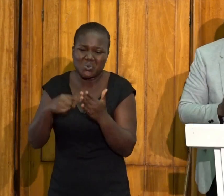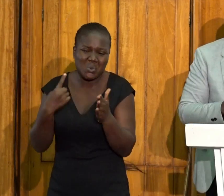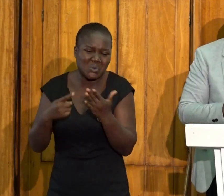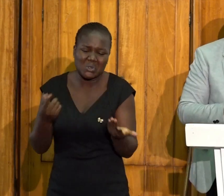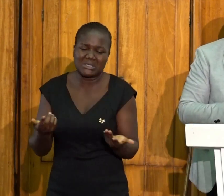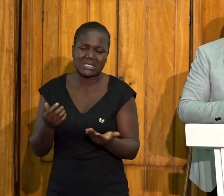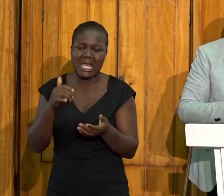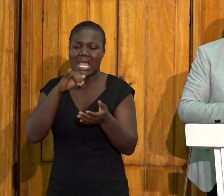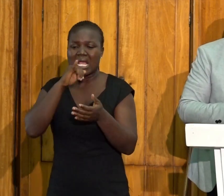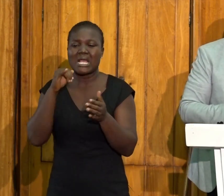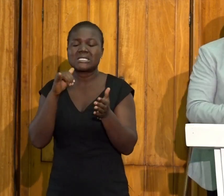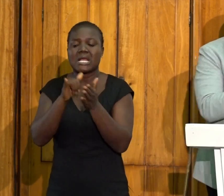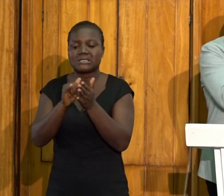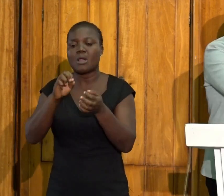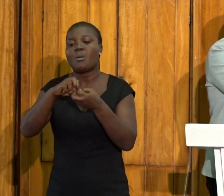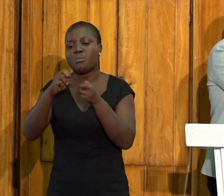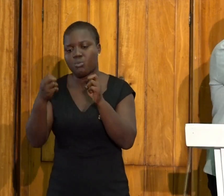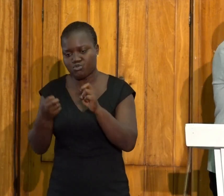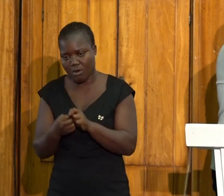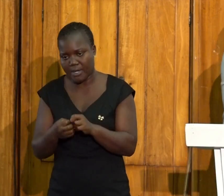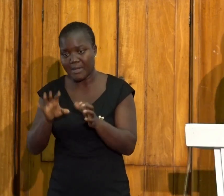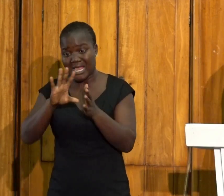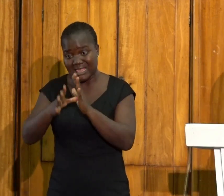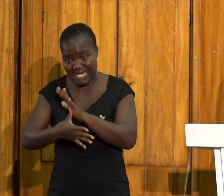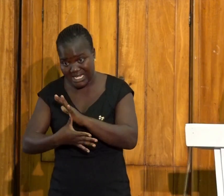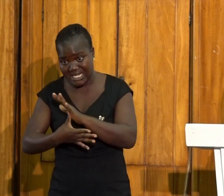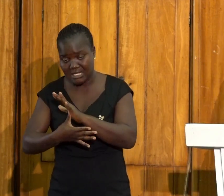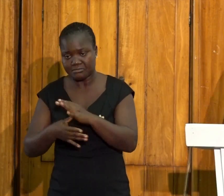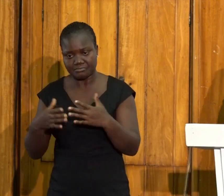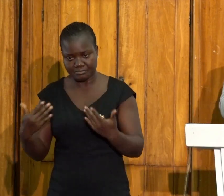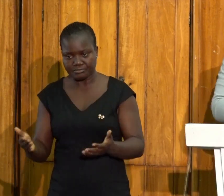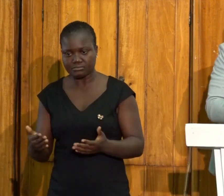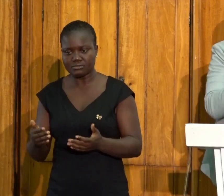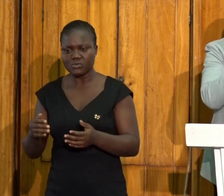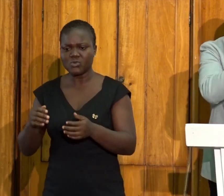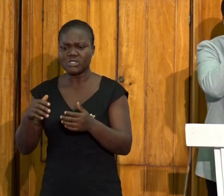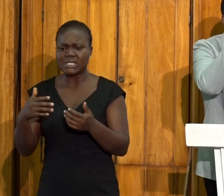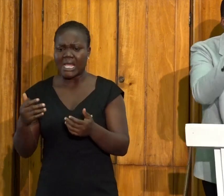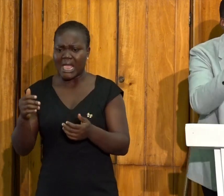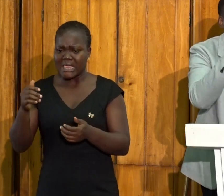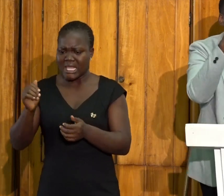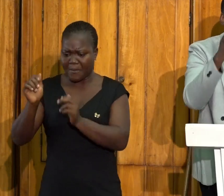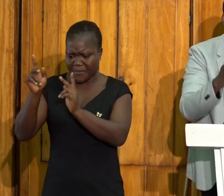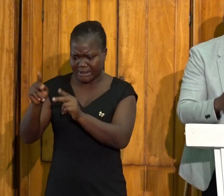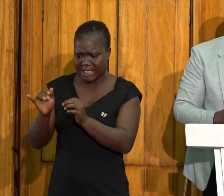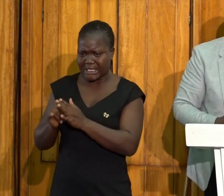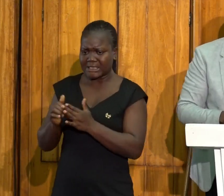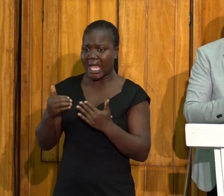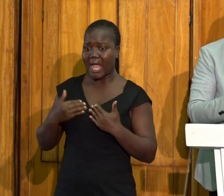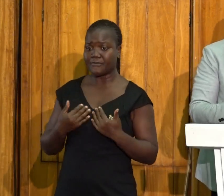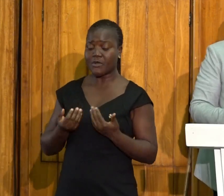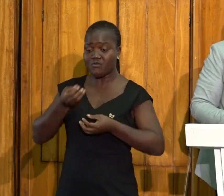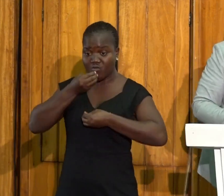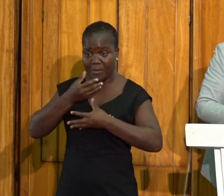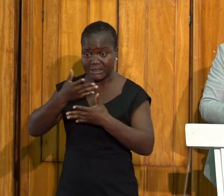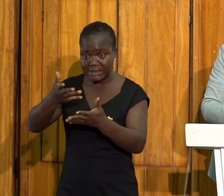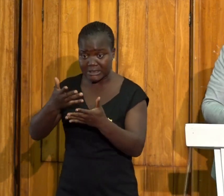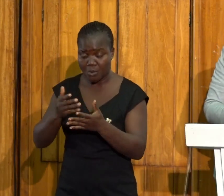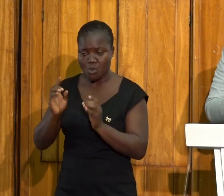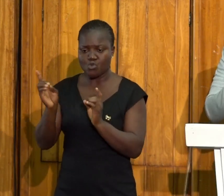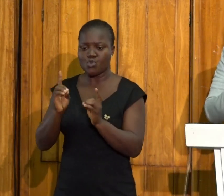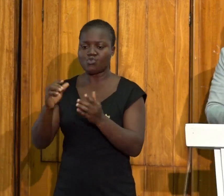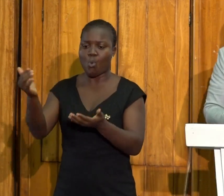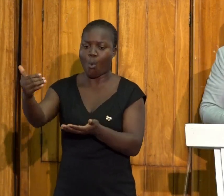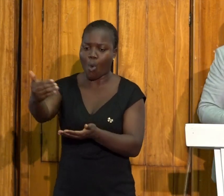any congenital anomalies? Then the prospective cohort, PRIMO, is giving us additional information. We're doing plasma sample